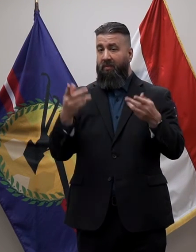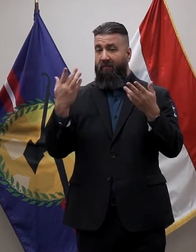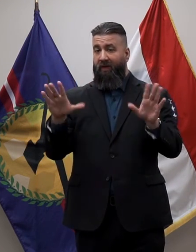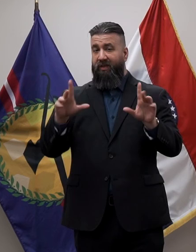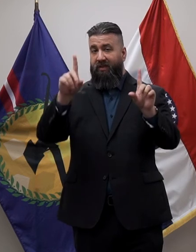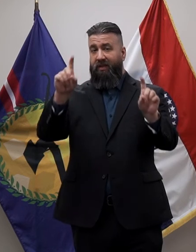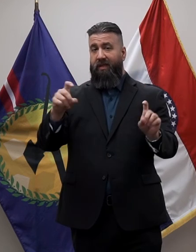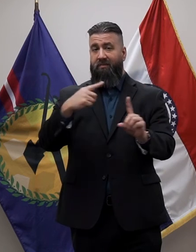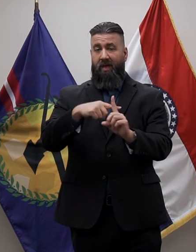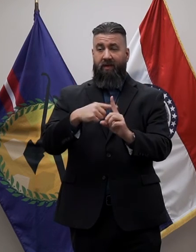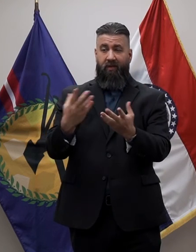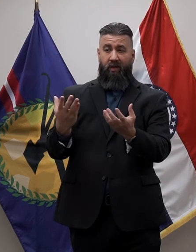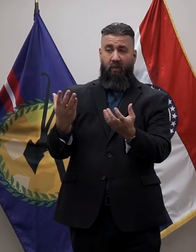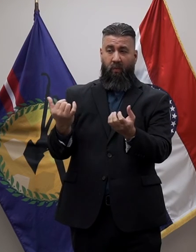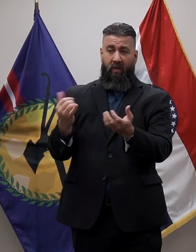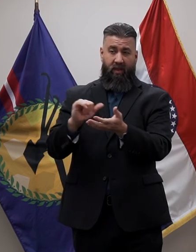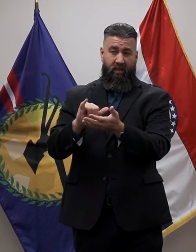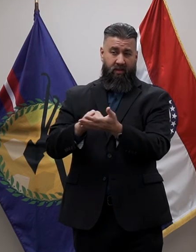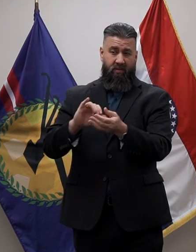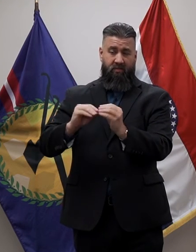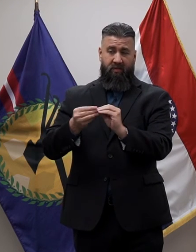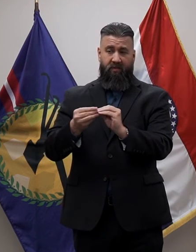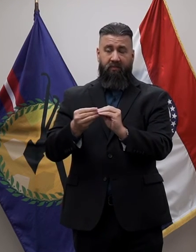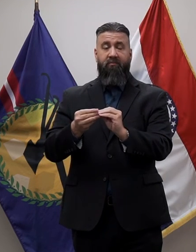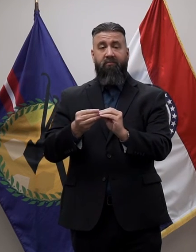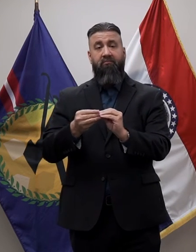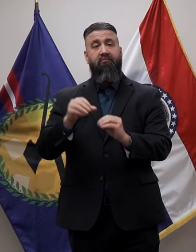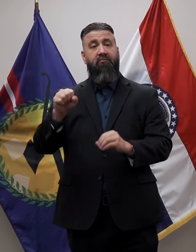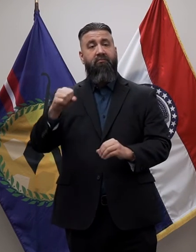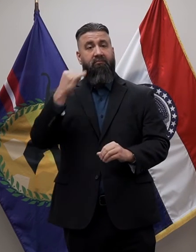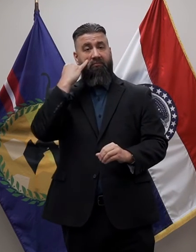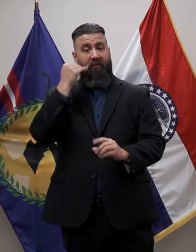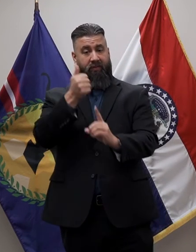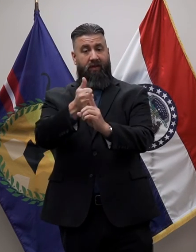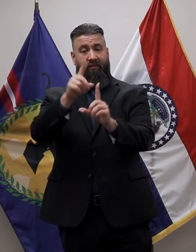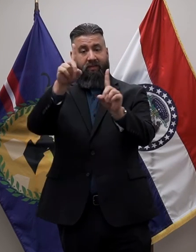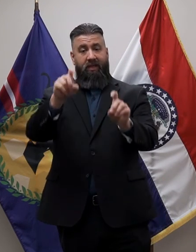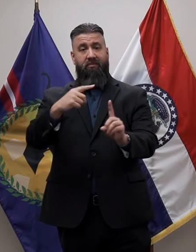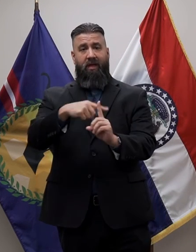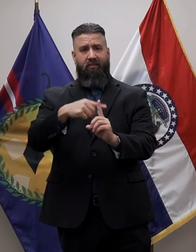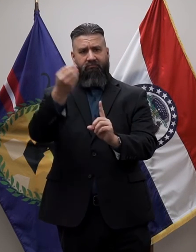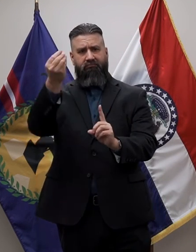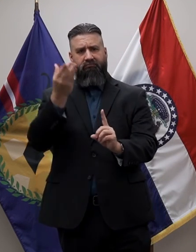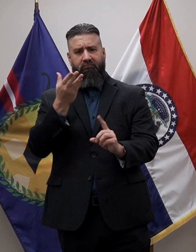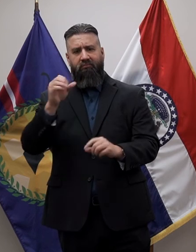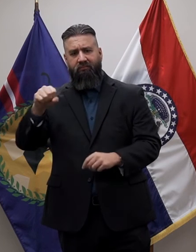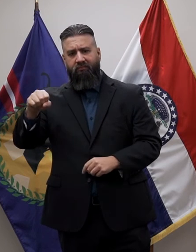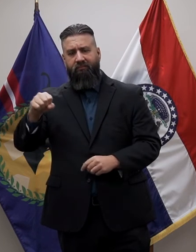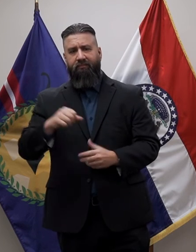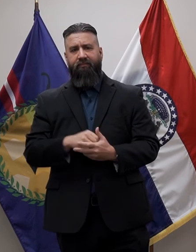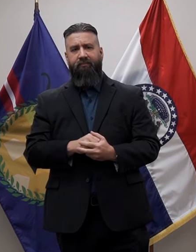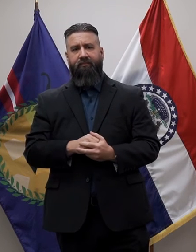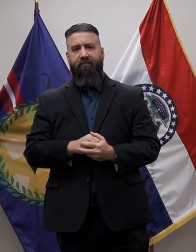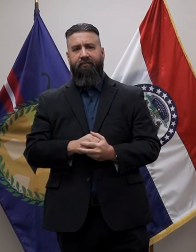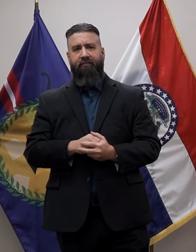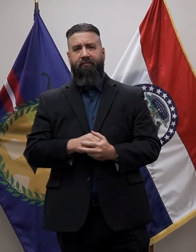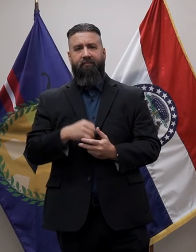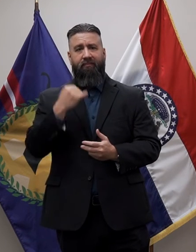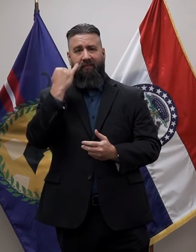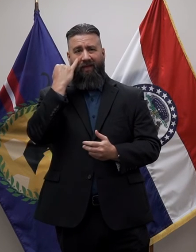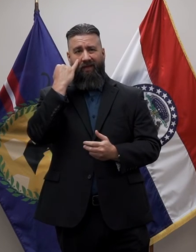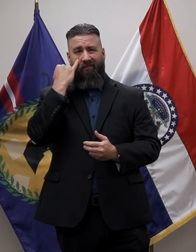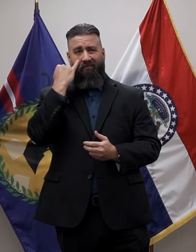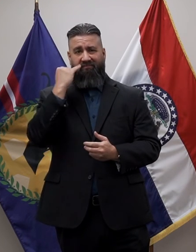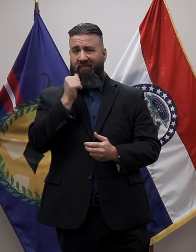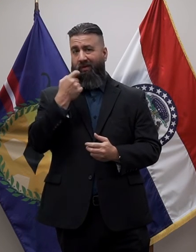data? Yeah, if anybody who's tested positive, we'd like to know about it, sure. If it hasn't been